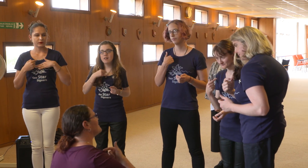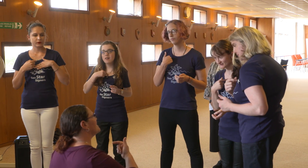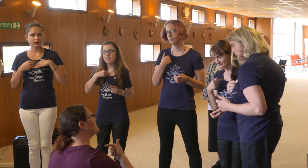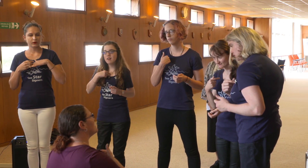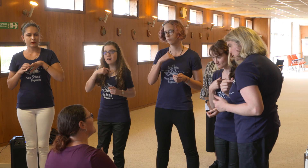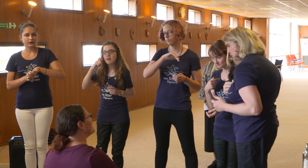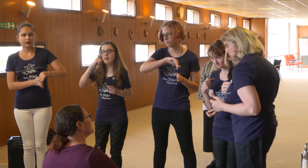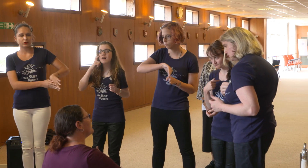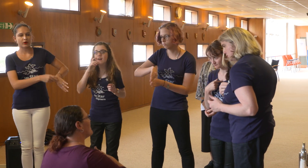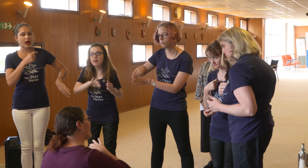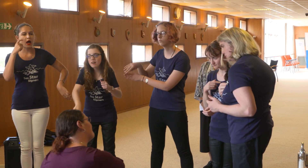I gotta keep trying.